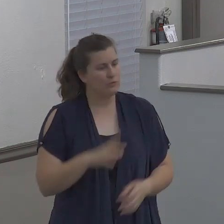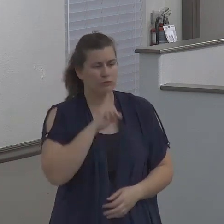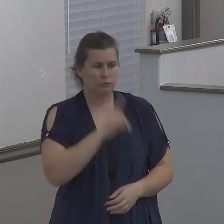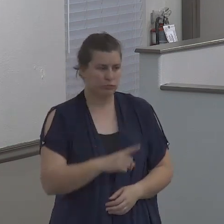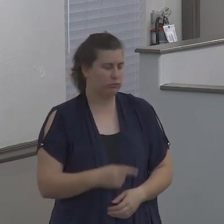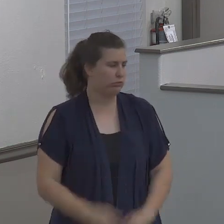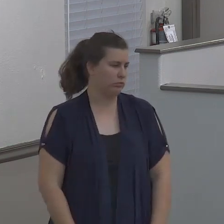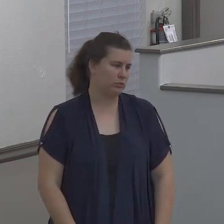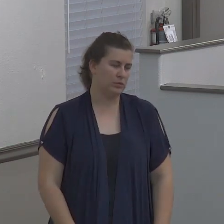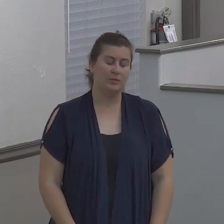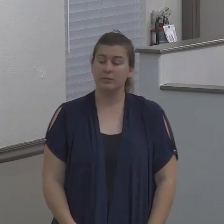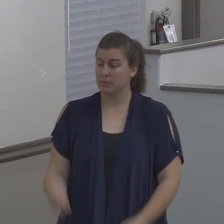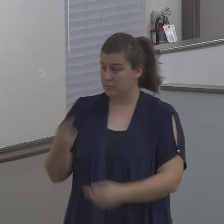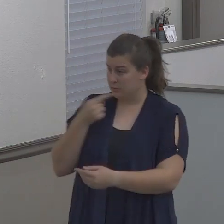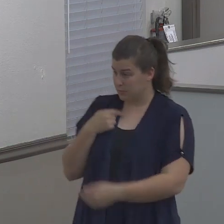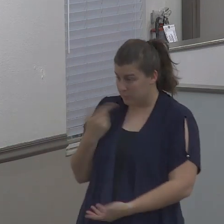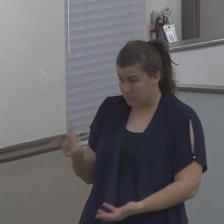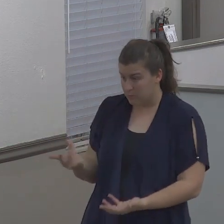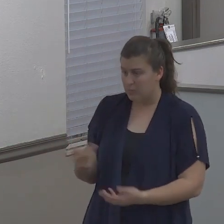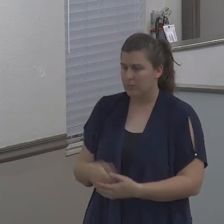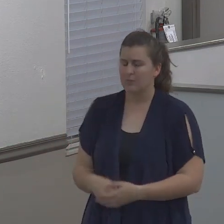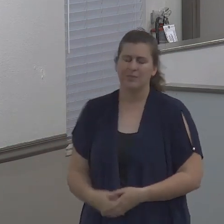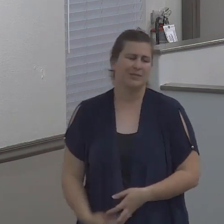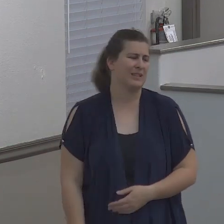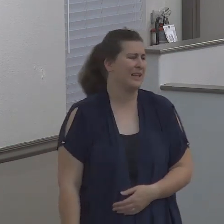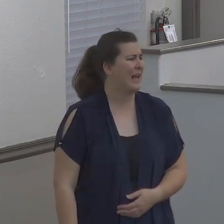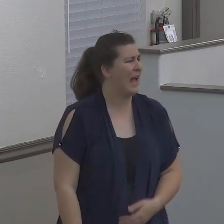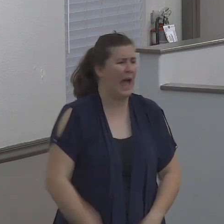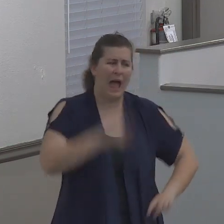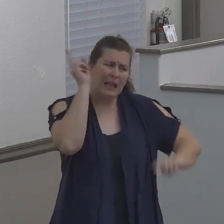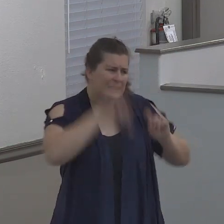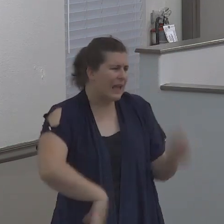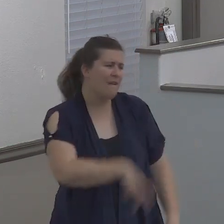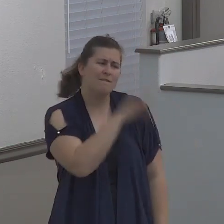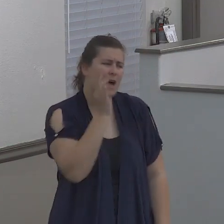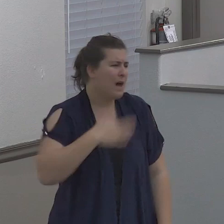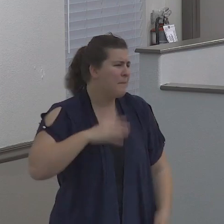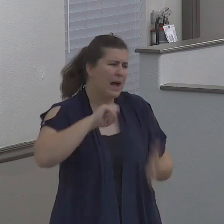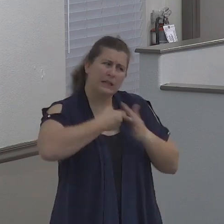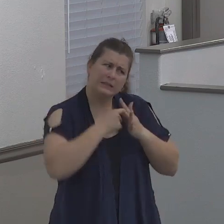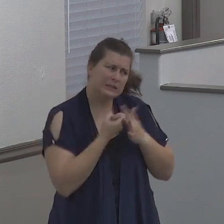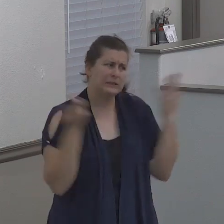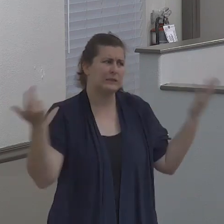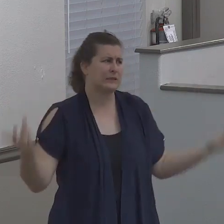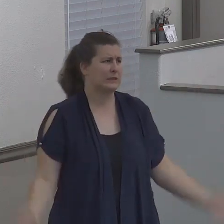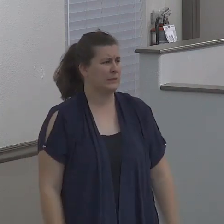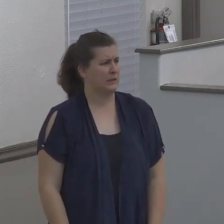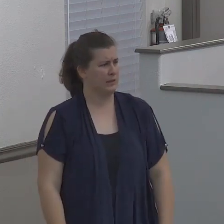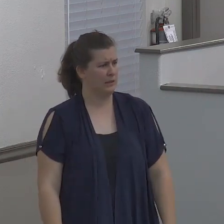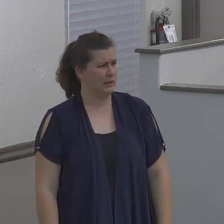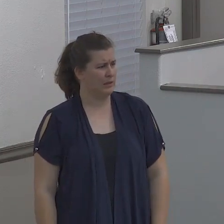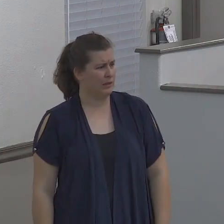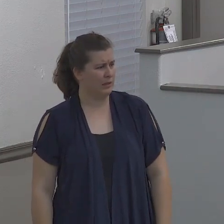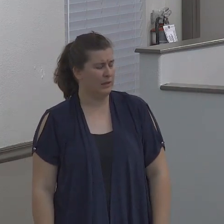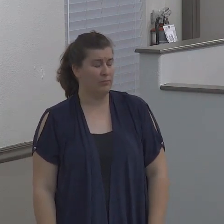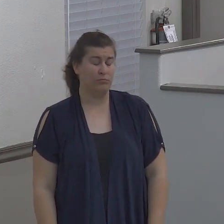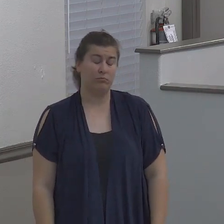Pastor, I really am. I said, well, tell me what it is. She said, I've misplaced my